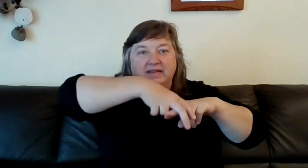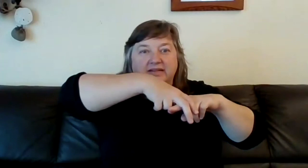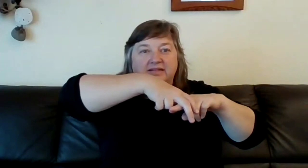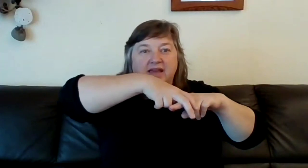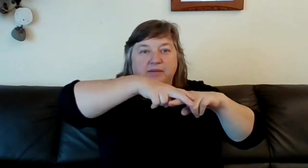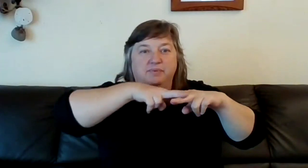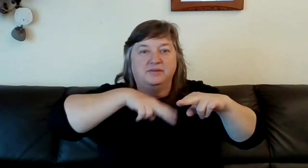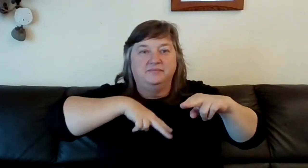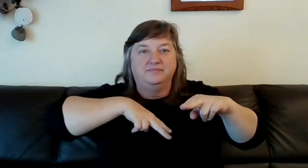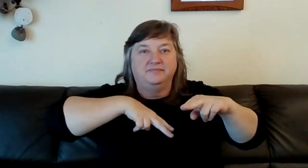tape,